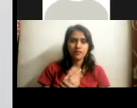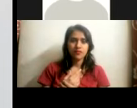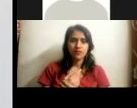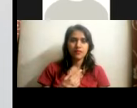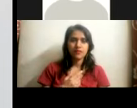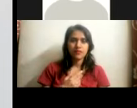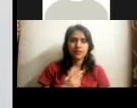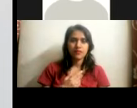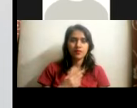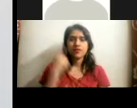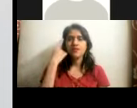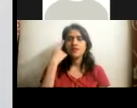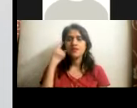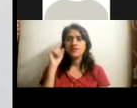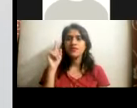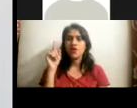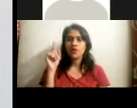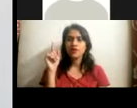for